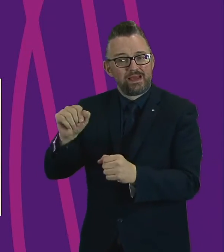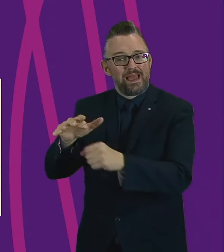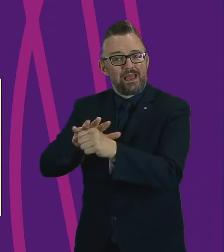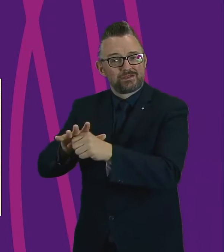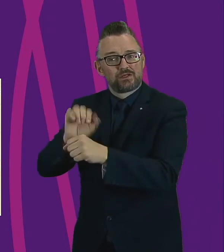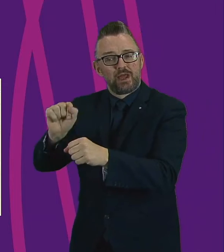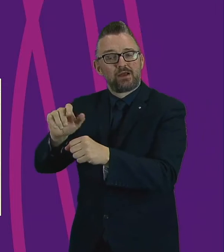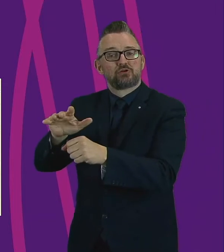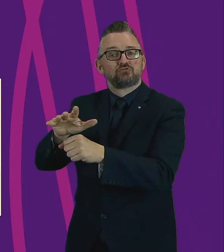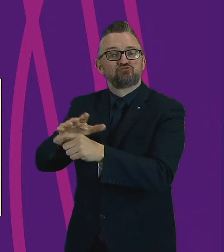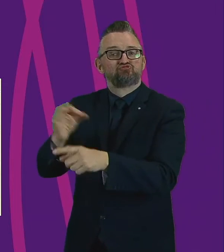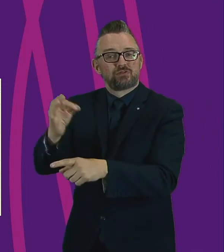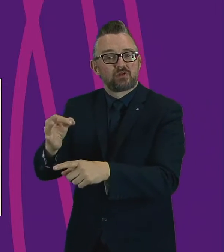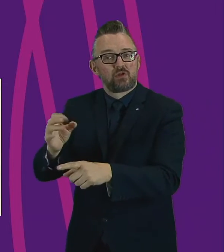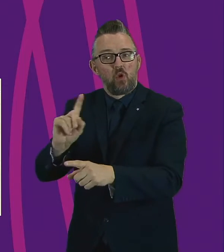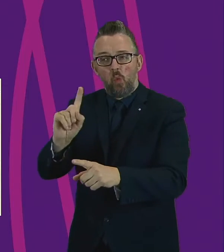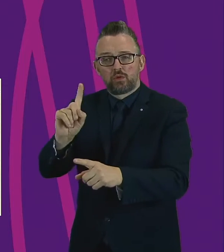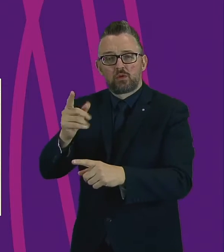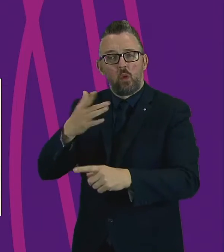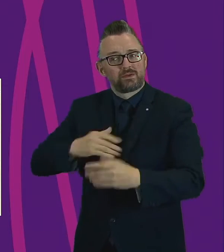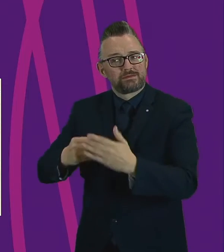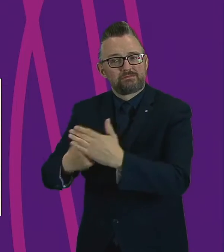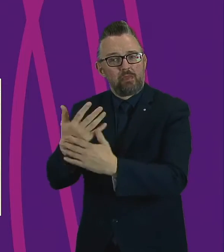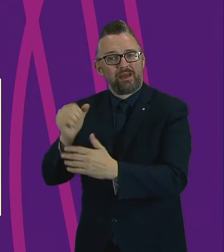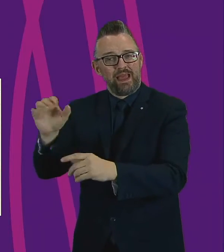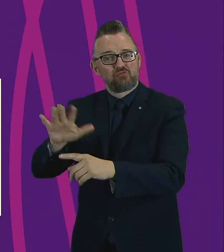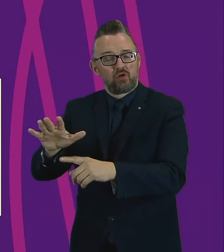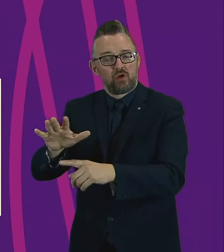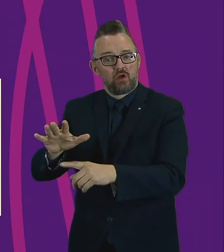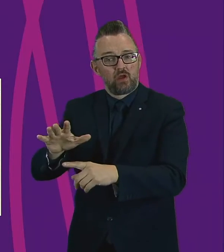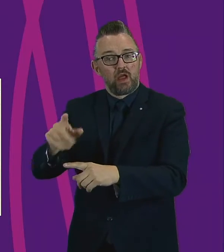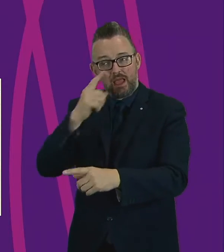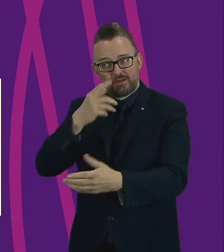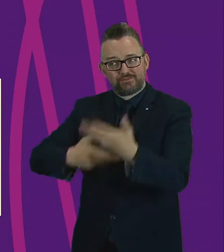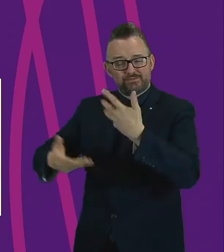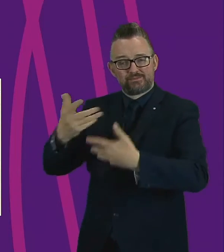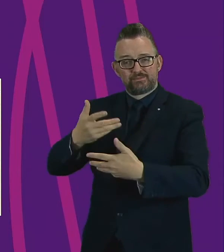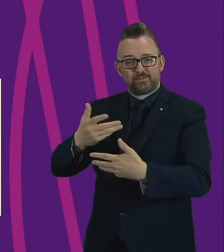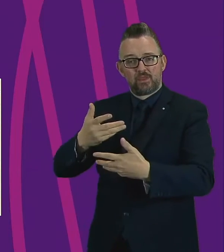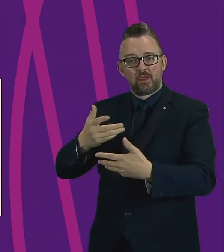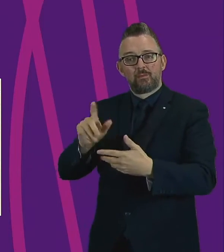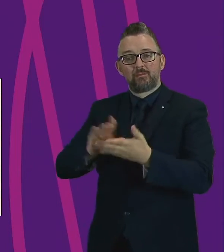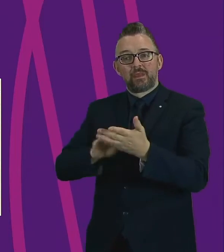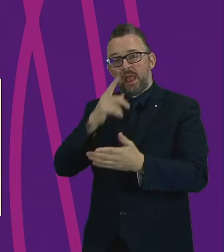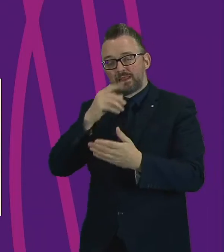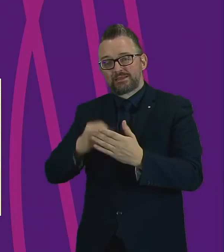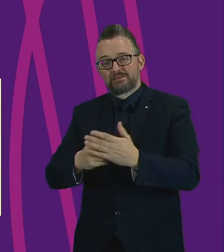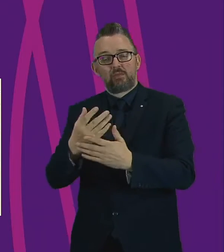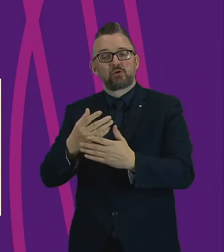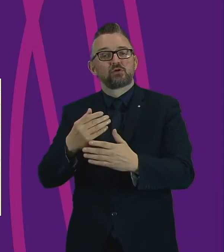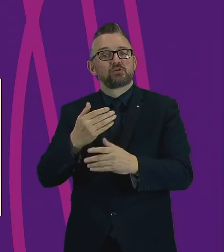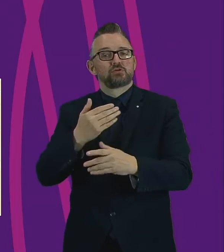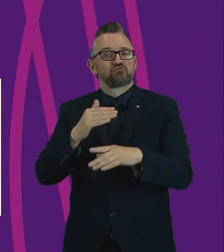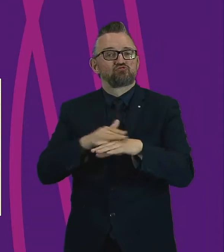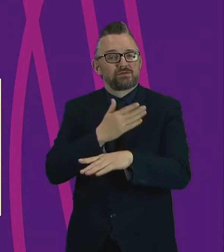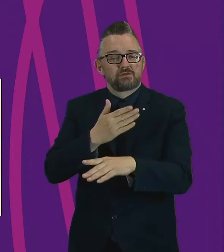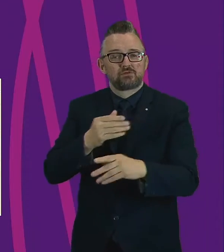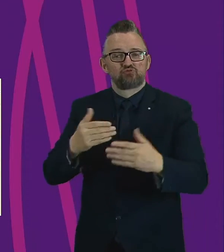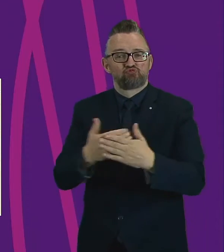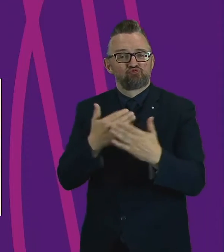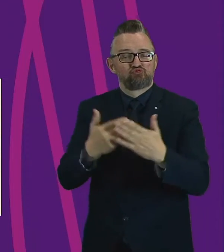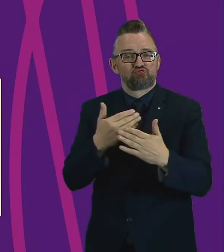region he's looking forward to being developed in terms of that pipeline that delivers that green renewable project base